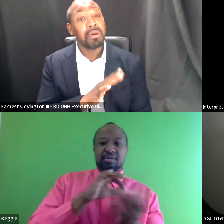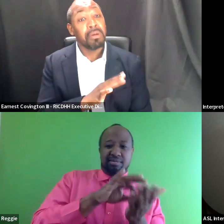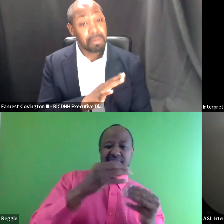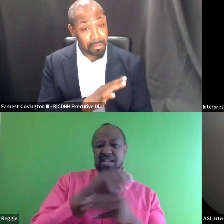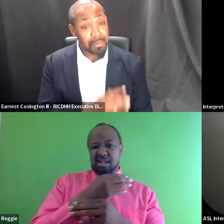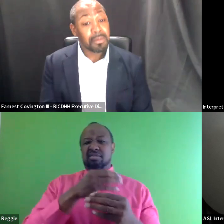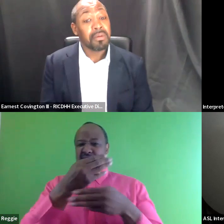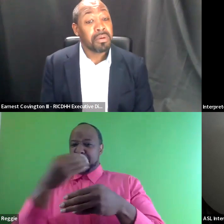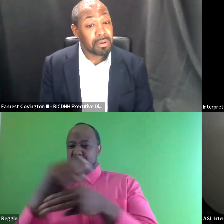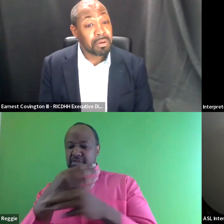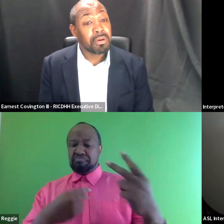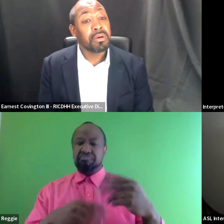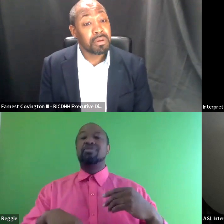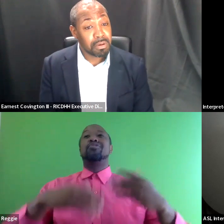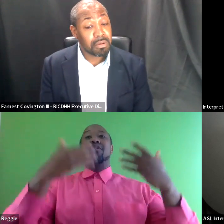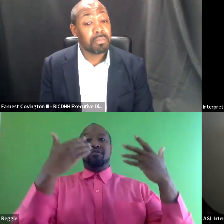accounting and math.